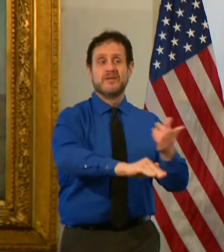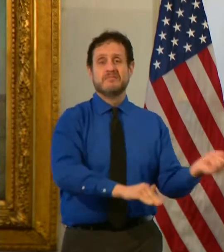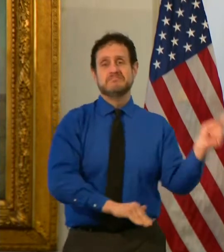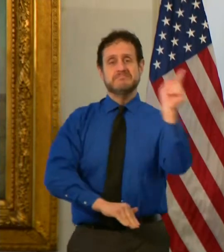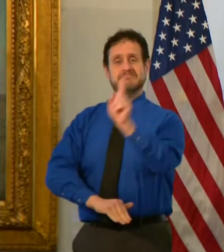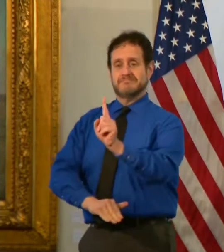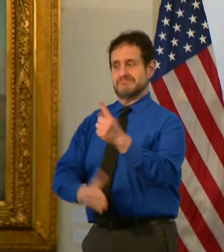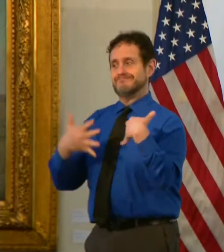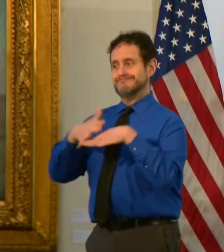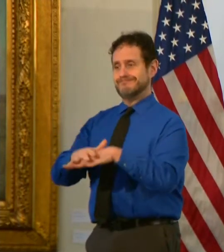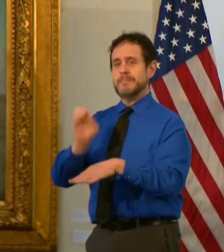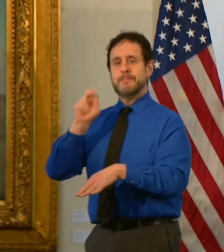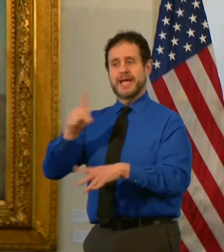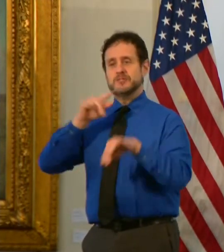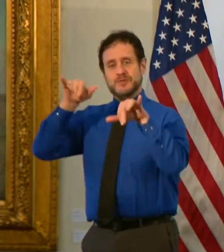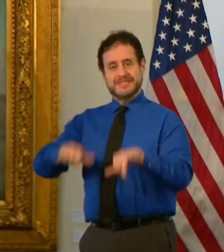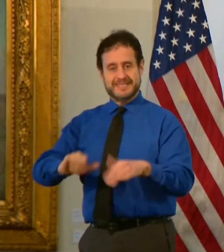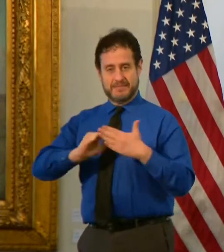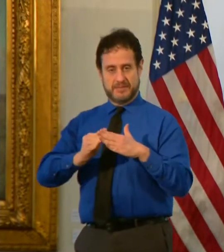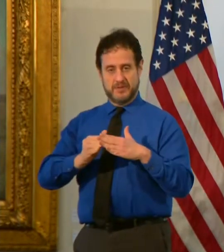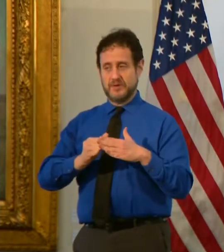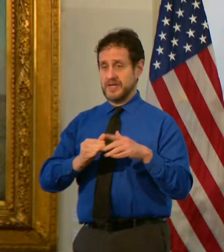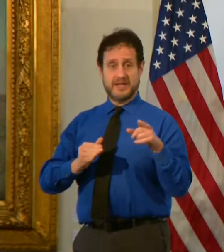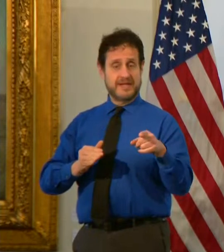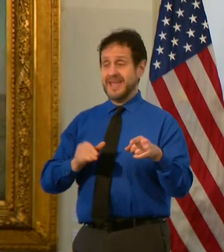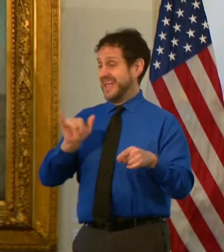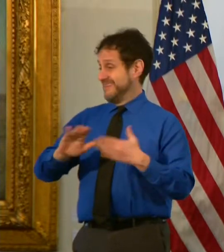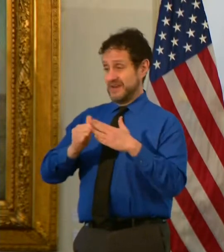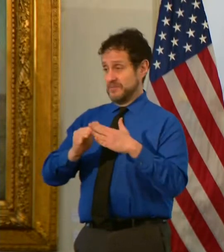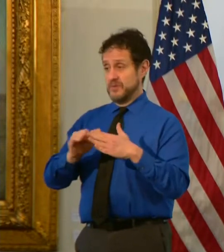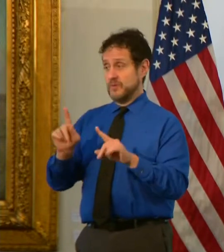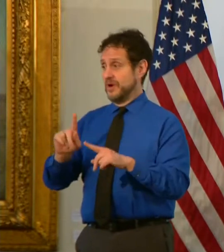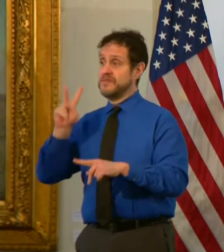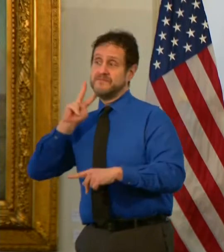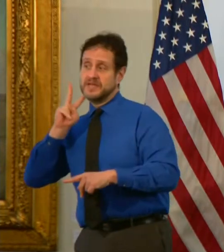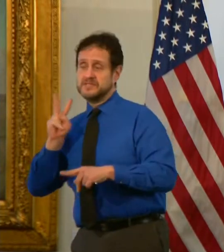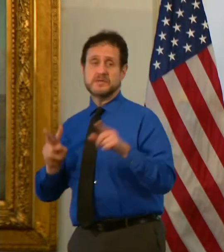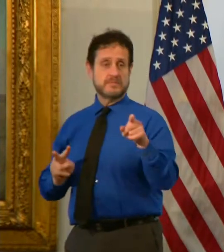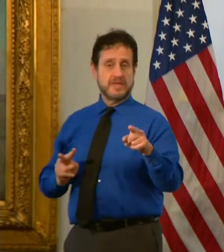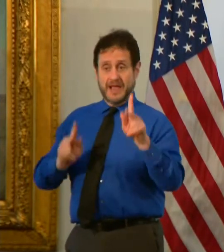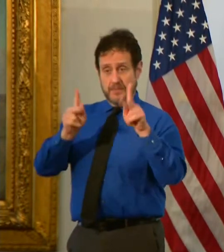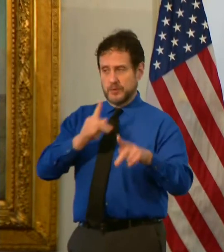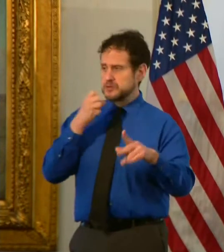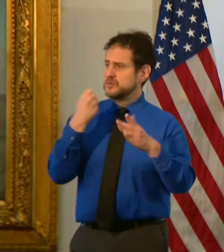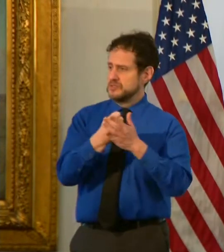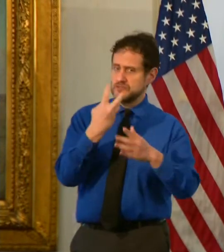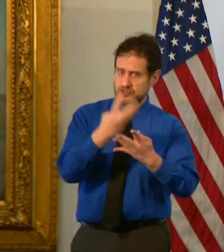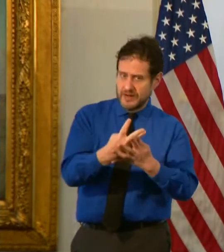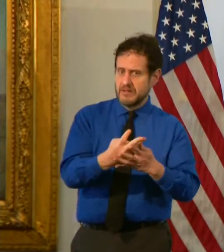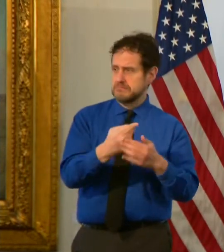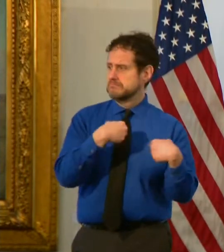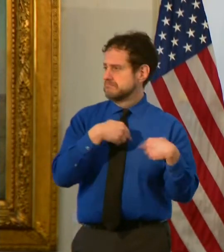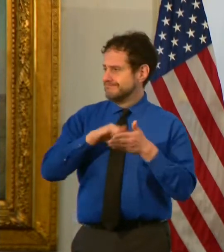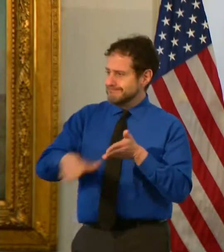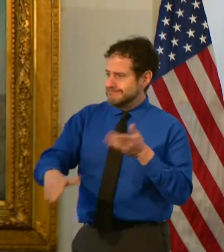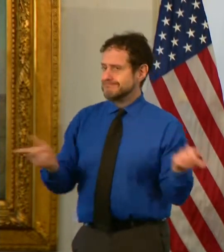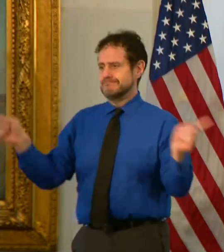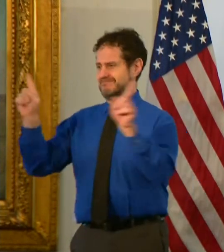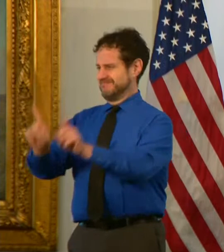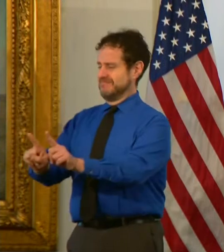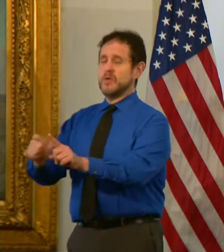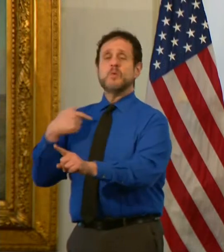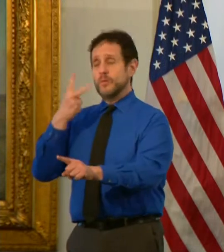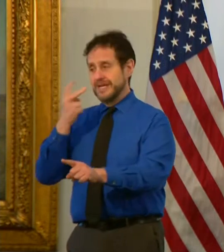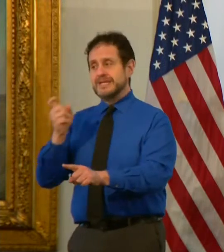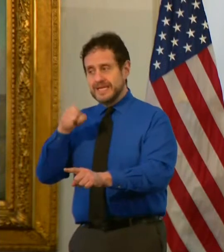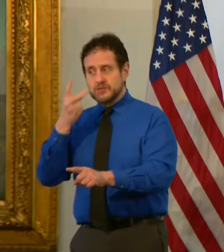And that the community that houses them both requires for them both to be made whole. And so we see